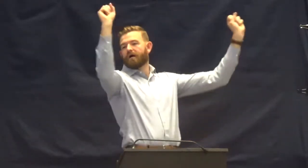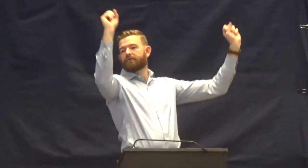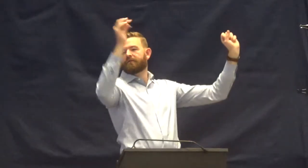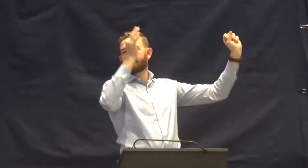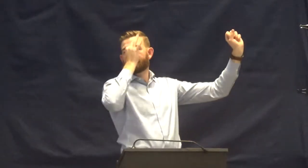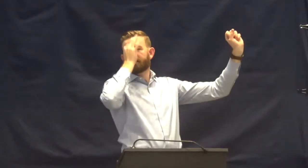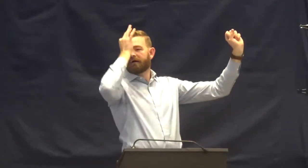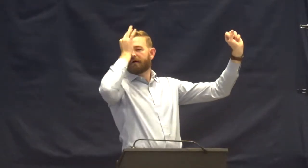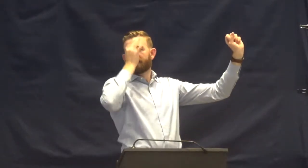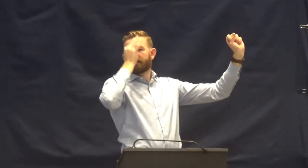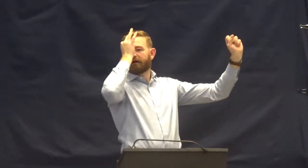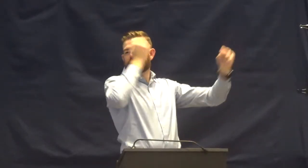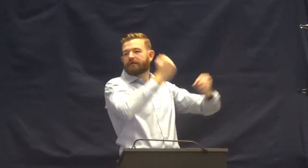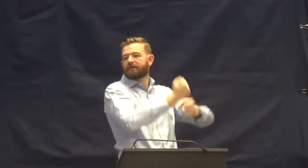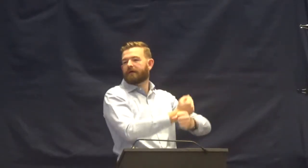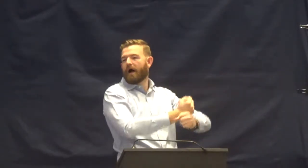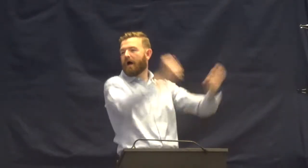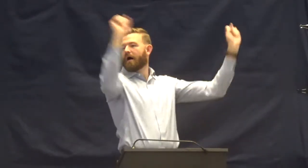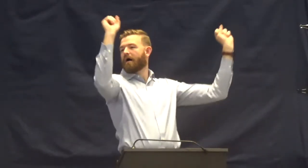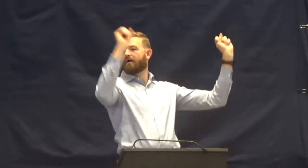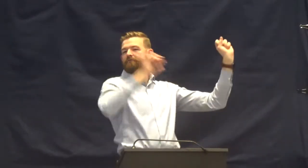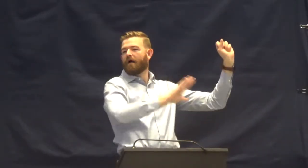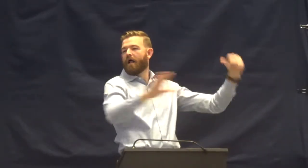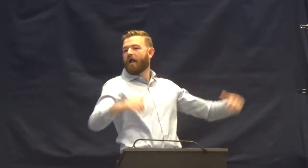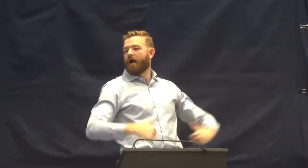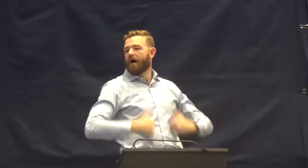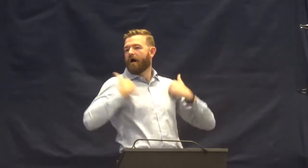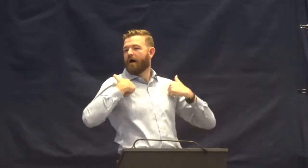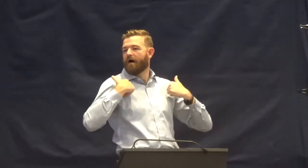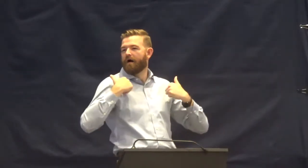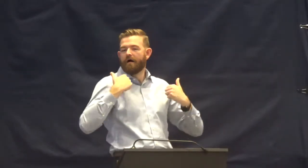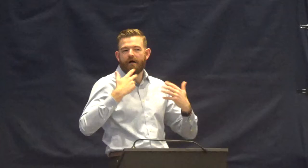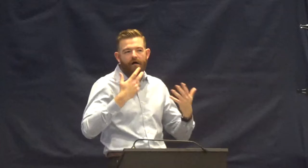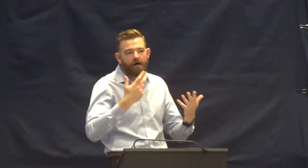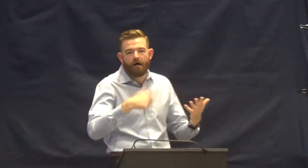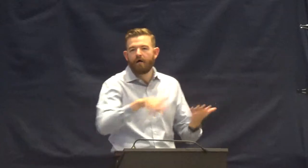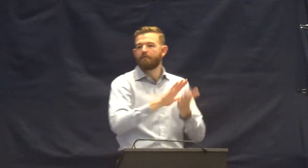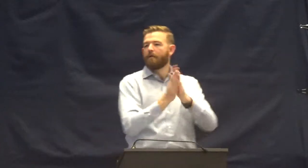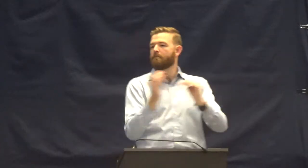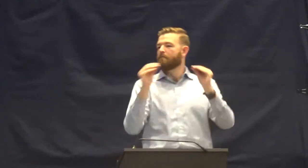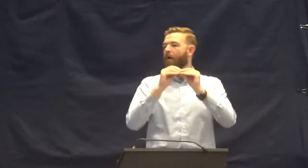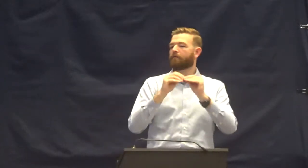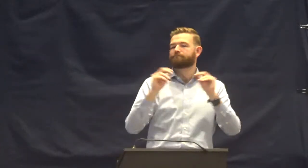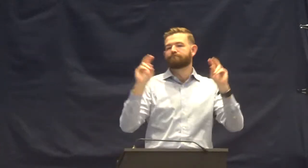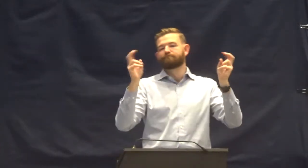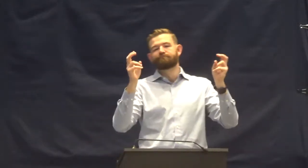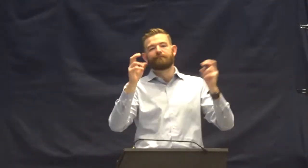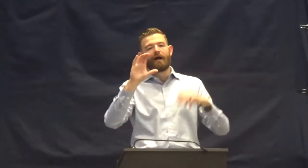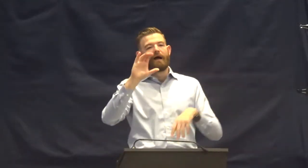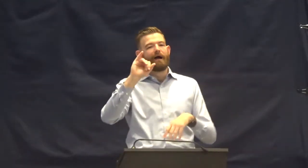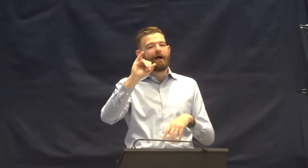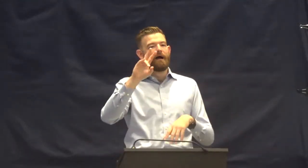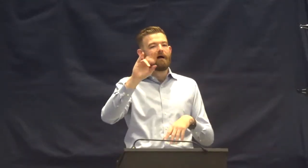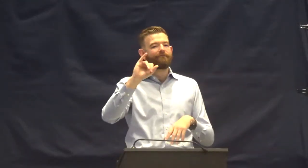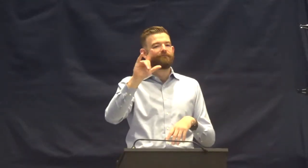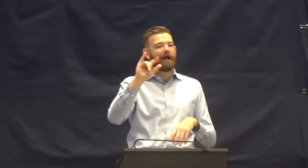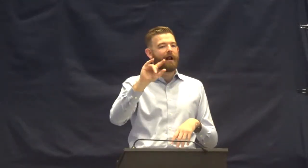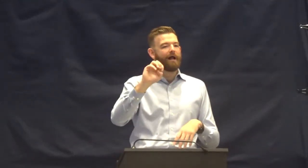Jesus Christ, and so we had come from Europe to save the lives of the indigenous people so